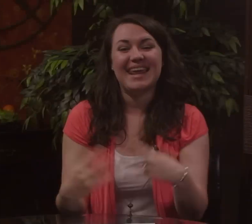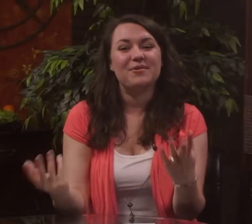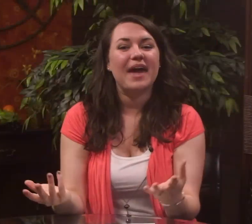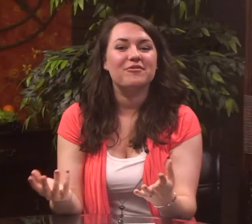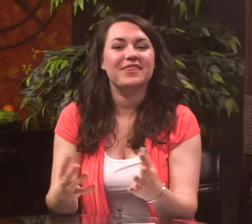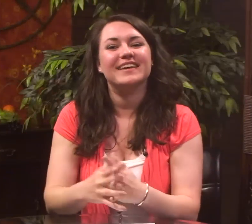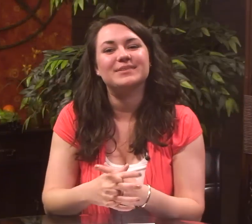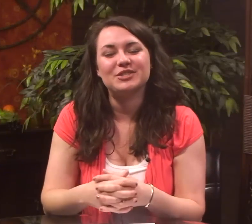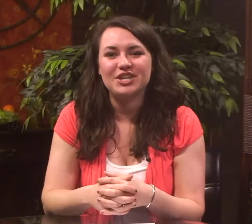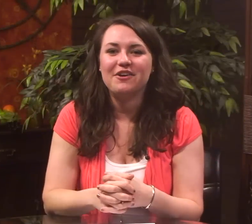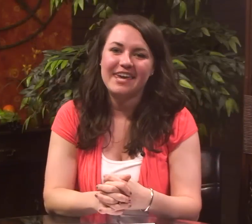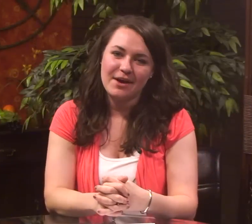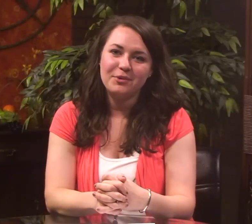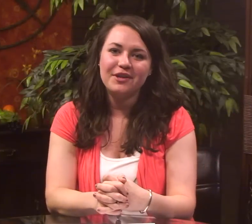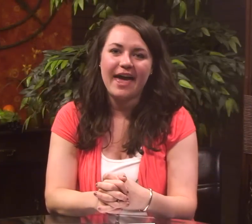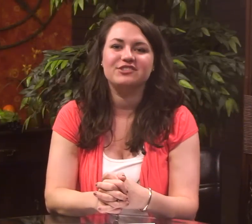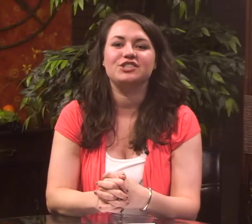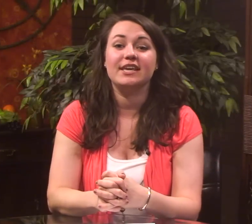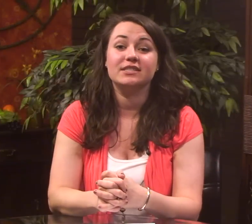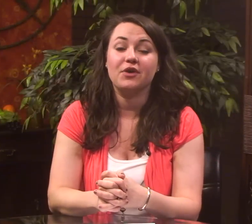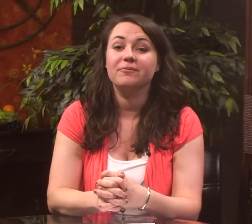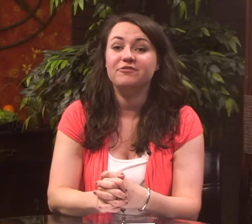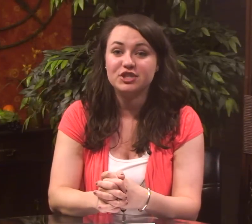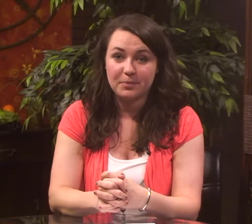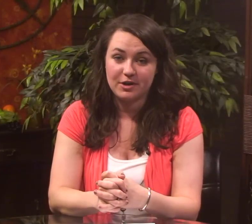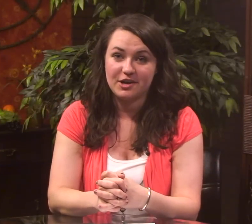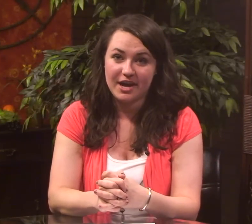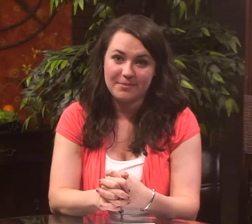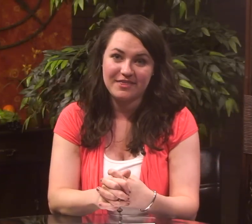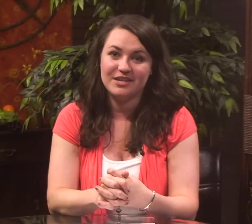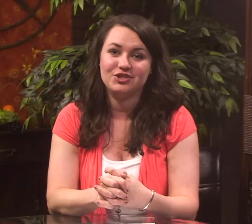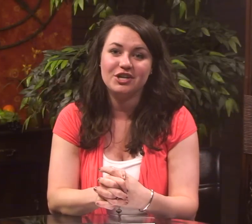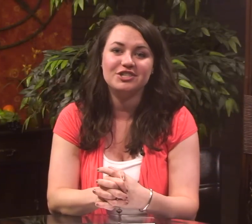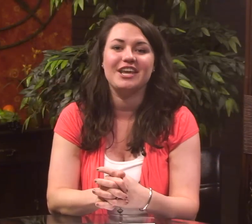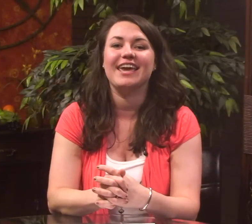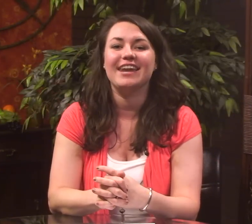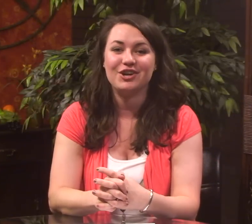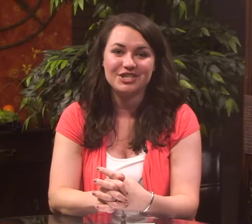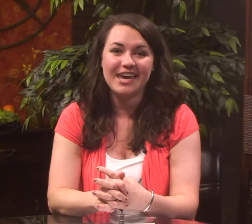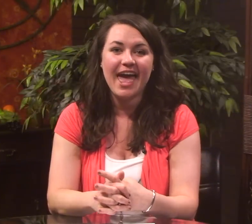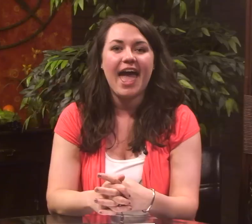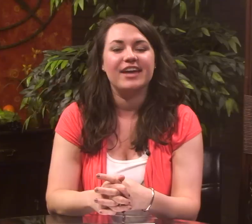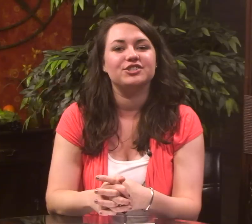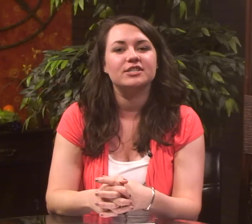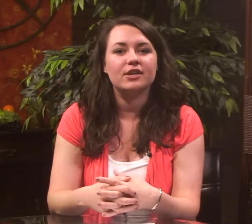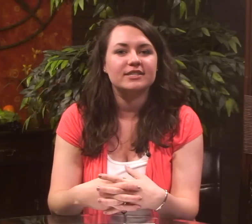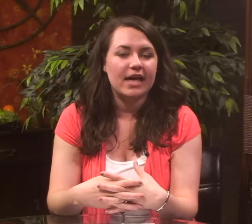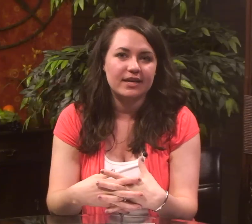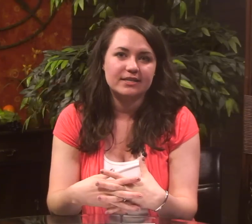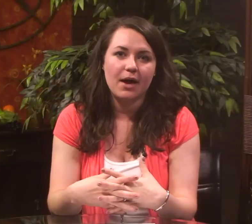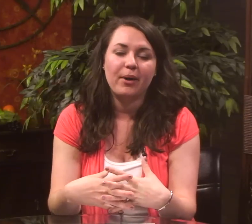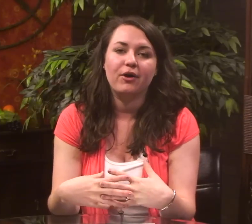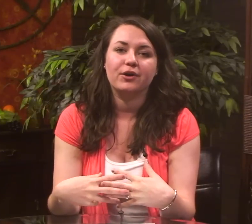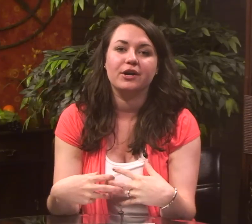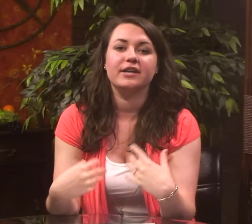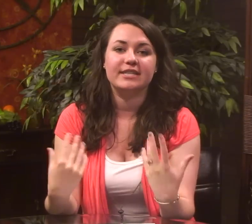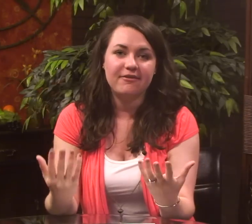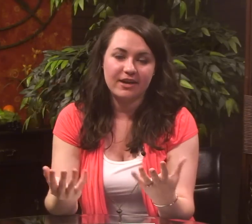Today we have with us Michelle Campbell, and she is from Fishburn United Methodist Church in Hershey, and she's going to tell us about her deaf and